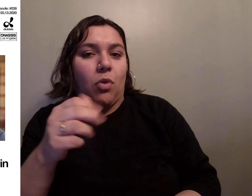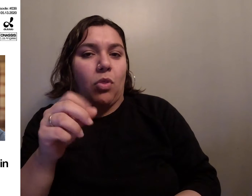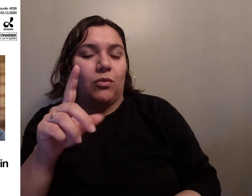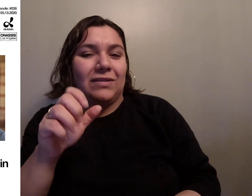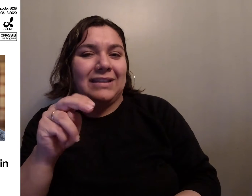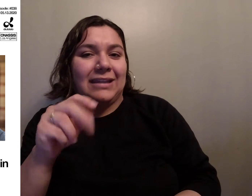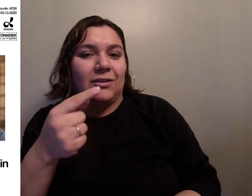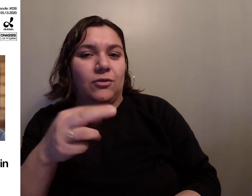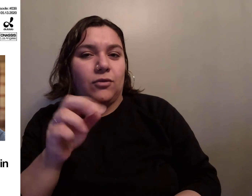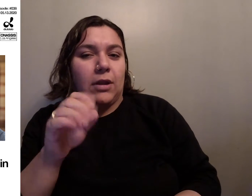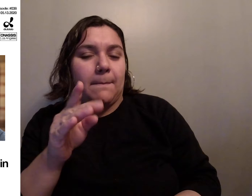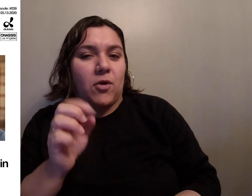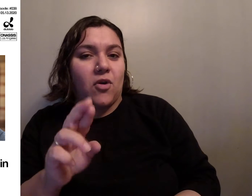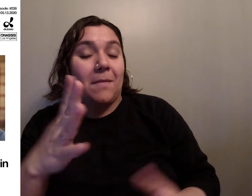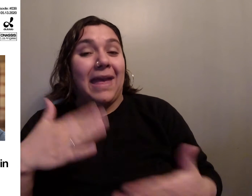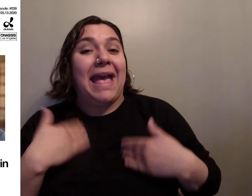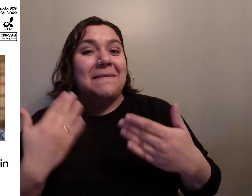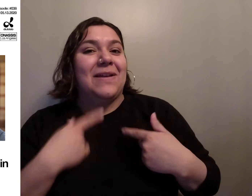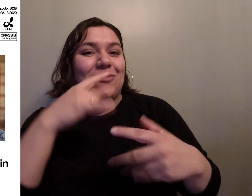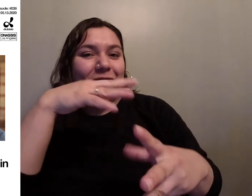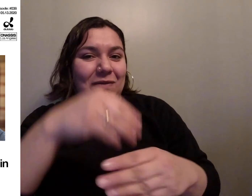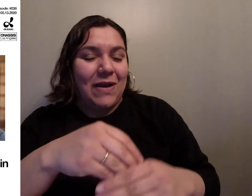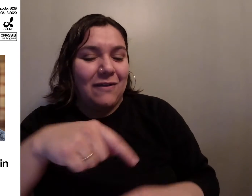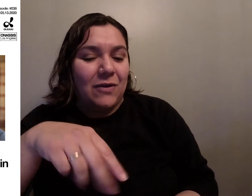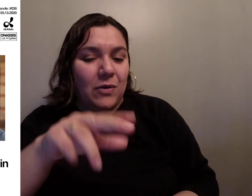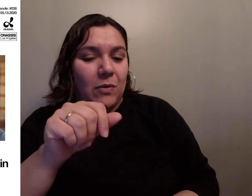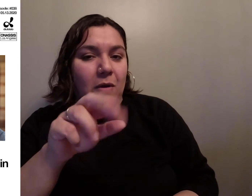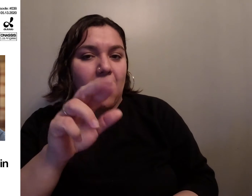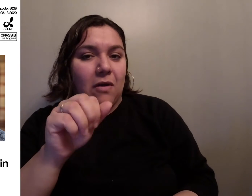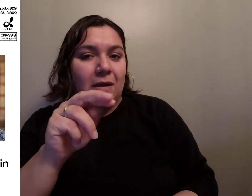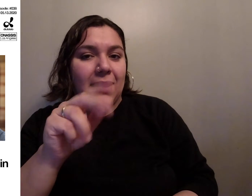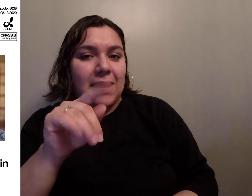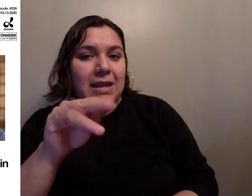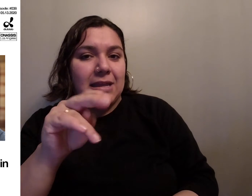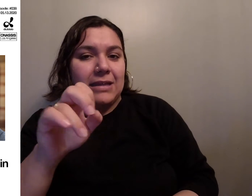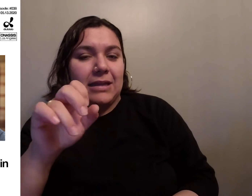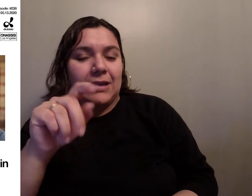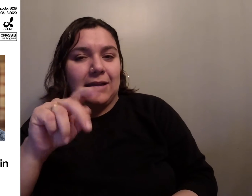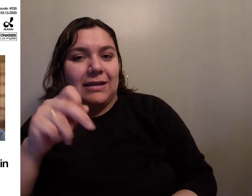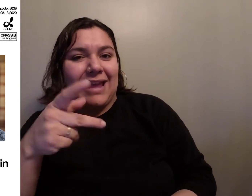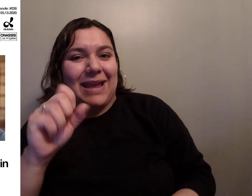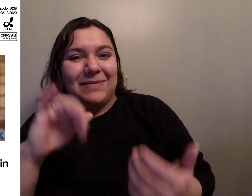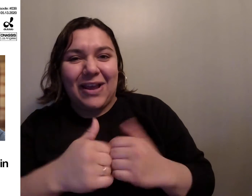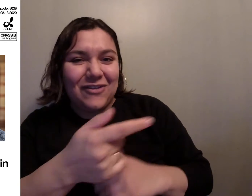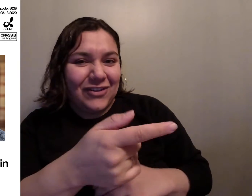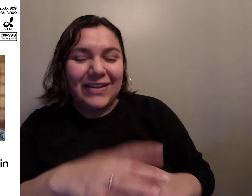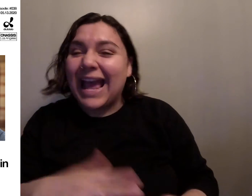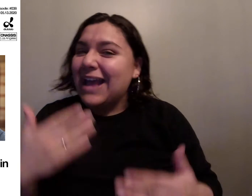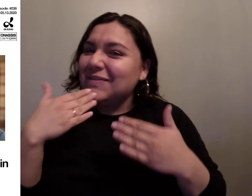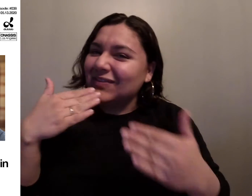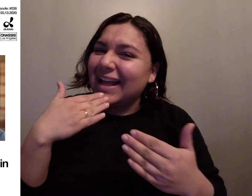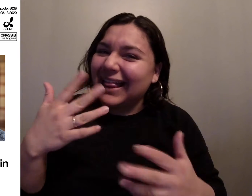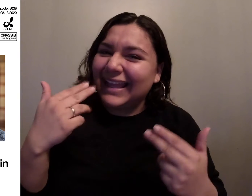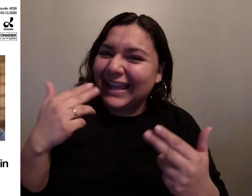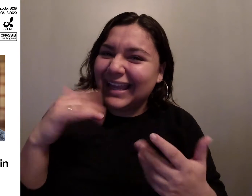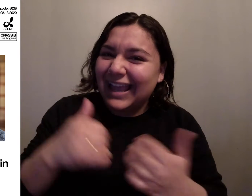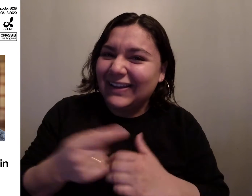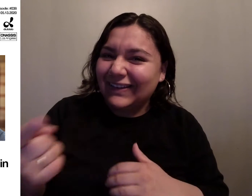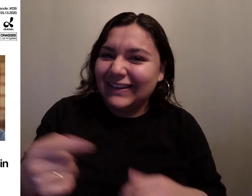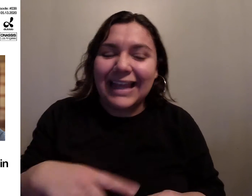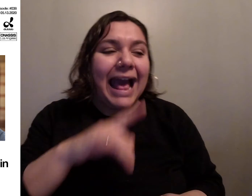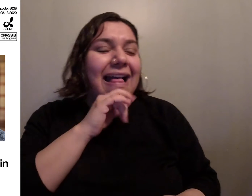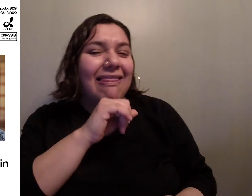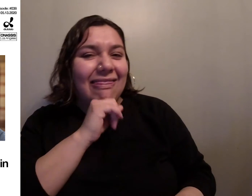is Paul Holdengräber calling you. I'm so pleased that you can be part of the Quarantine Tapes. How are you